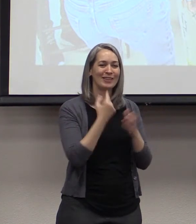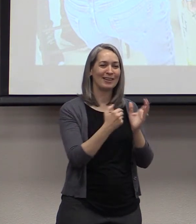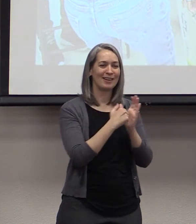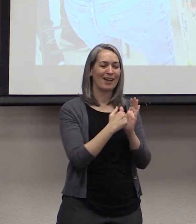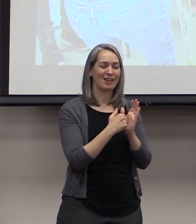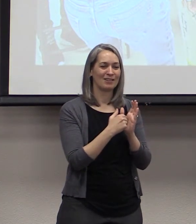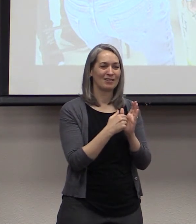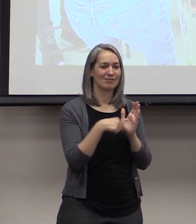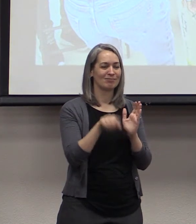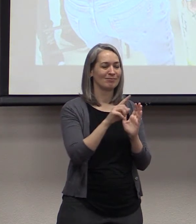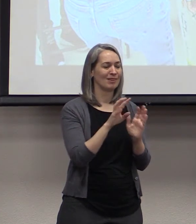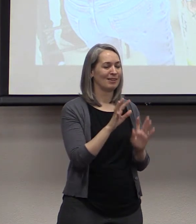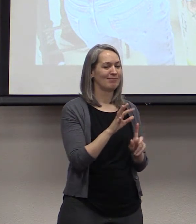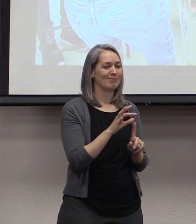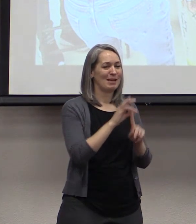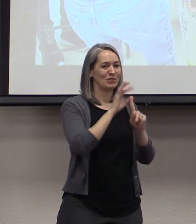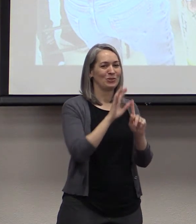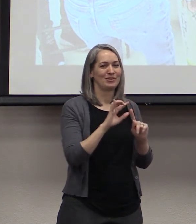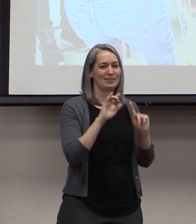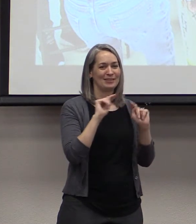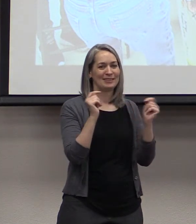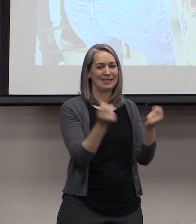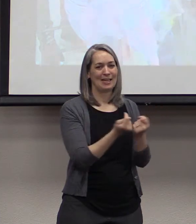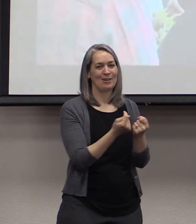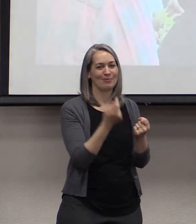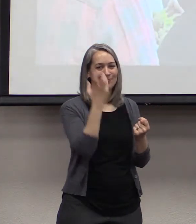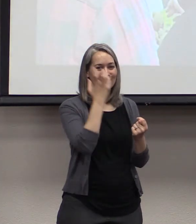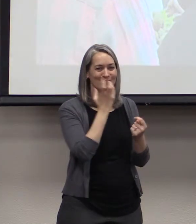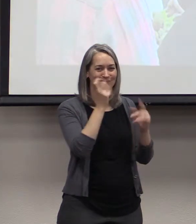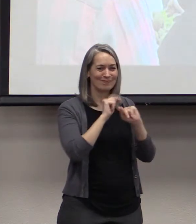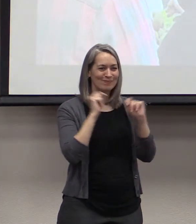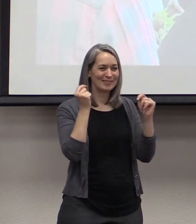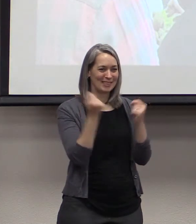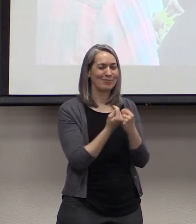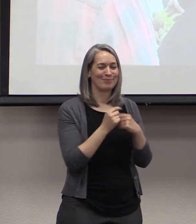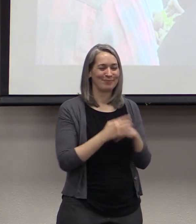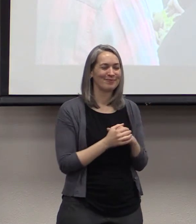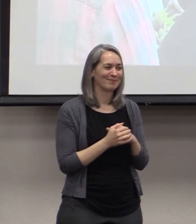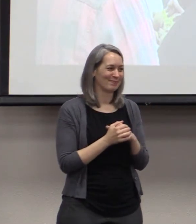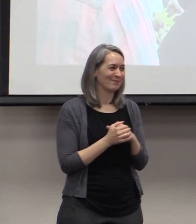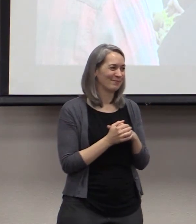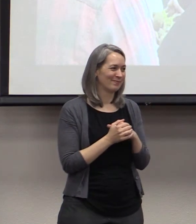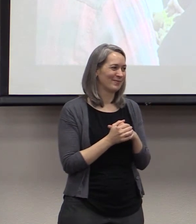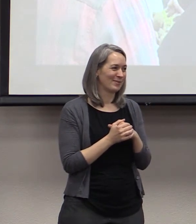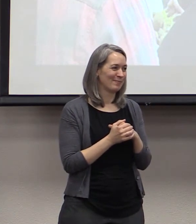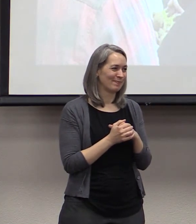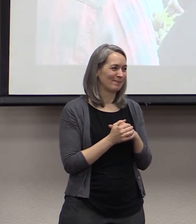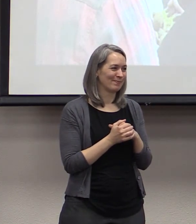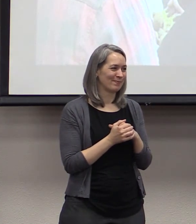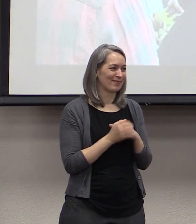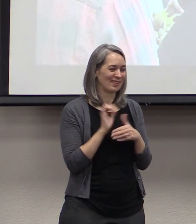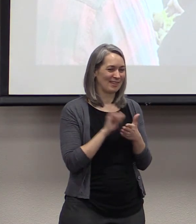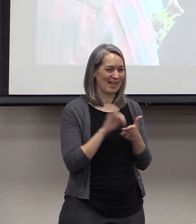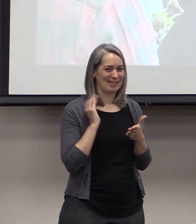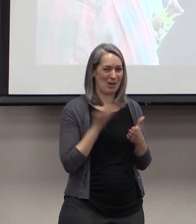what an exceptional team. What an exceptional team this was.